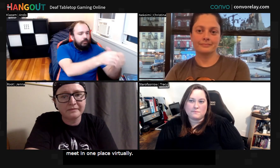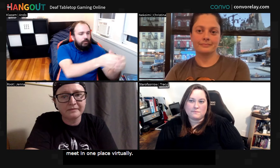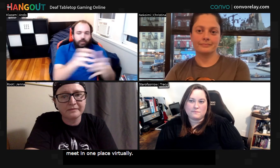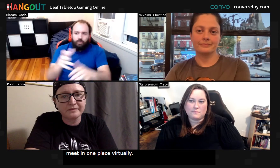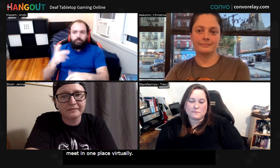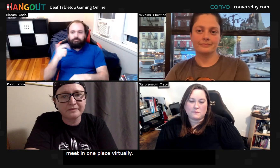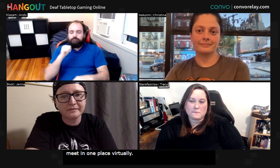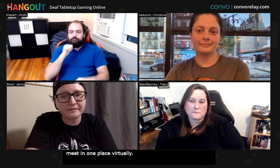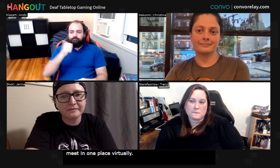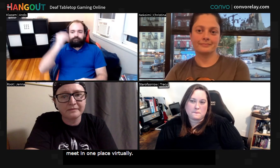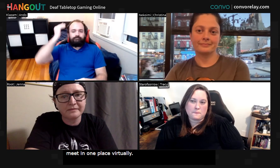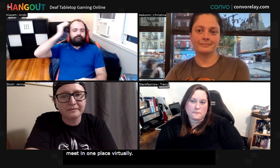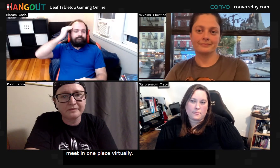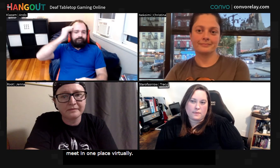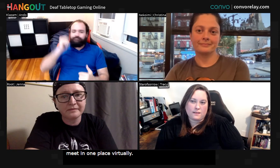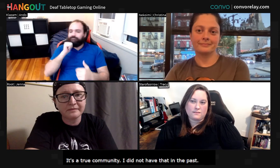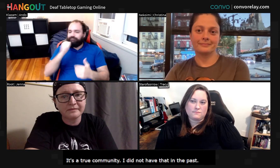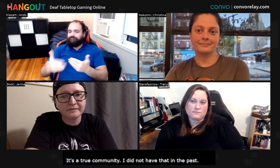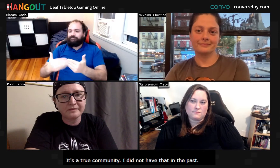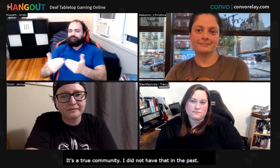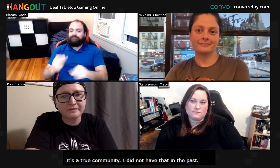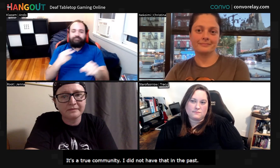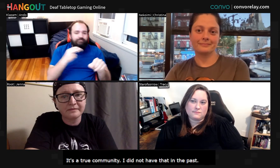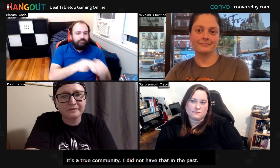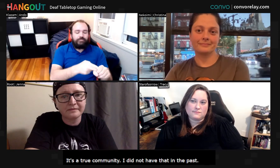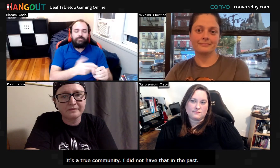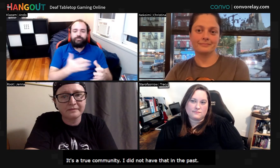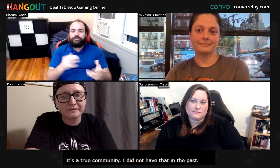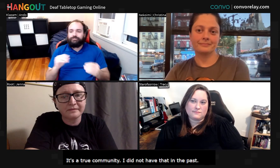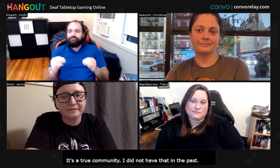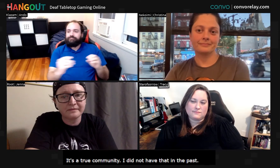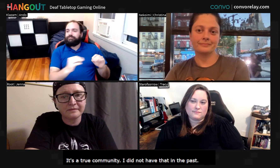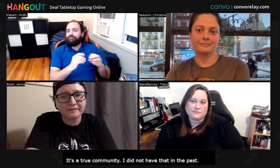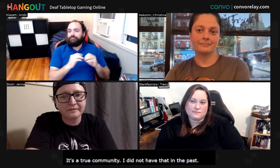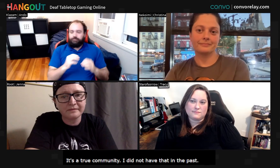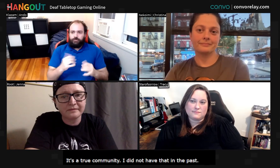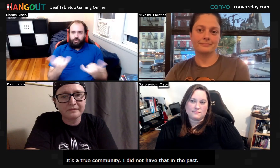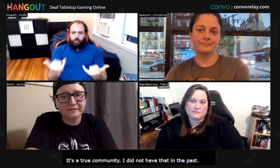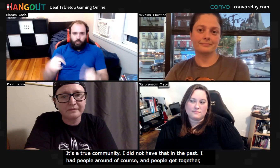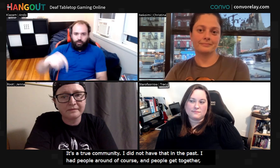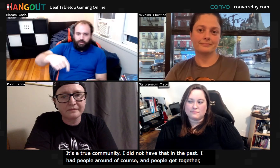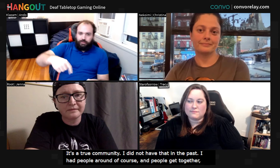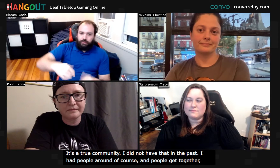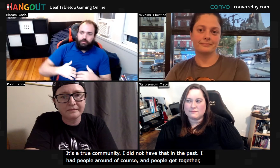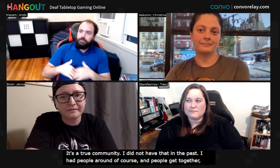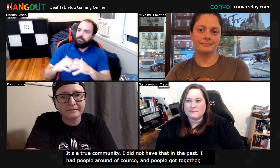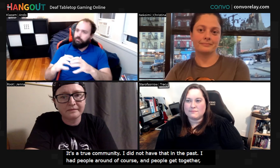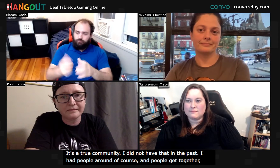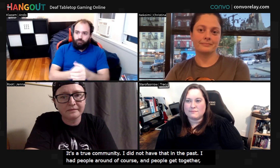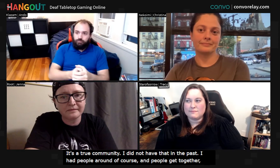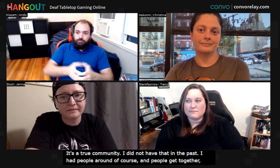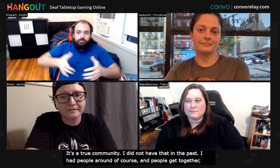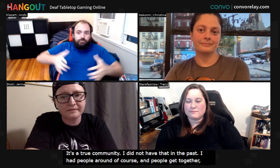of course, and people get together, but we don't, knowing each other. It's not that easy getting involved. But now since this